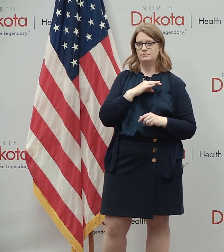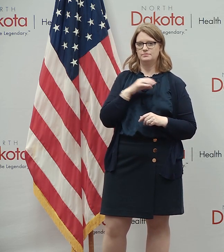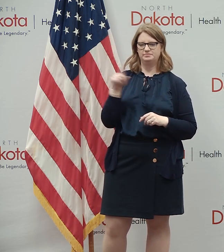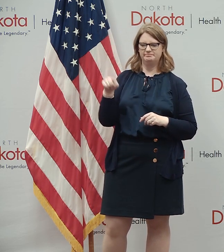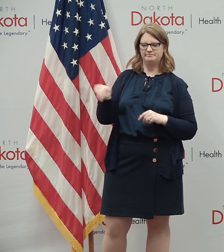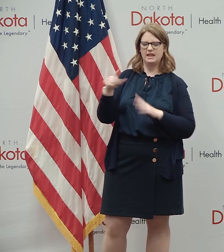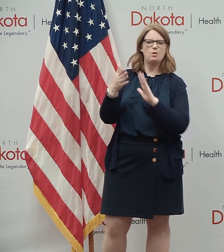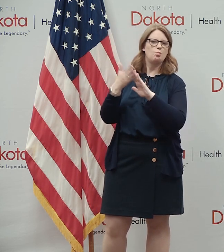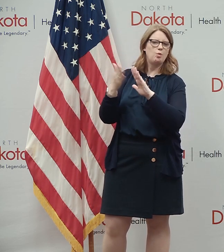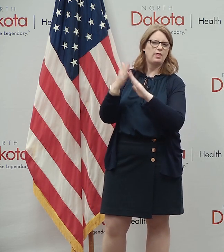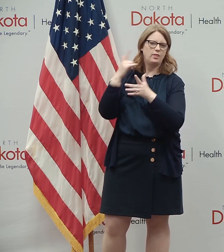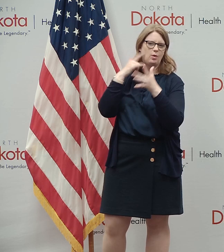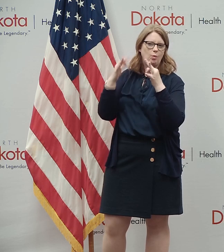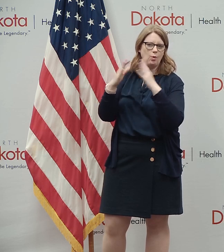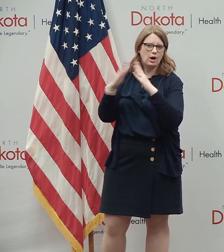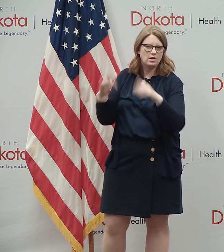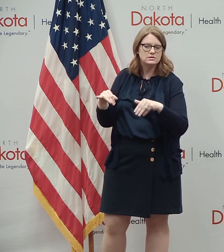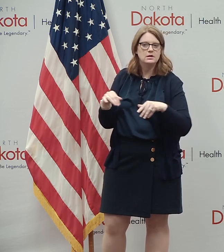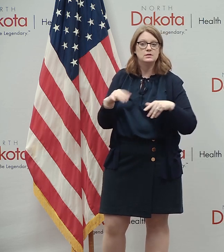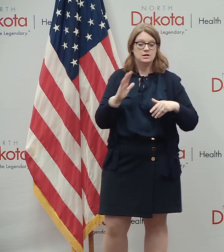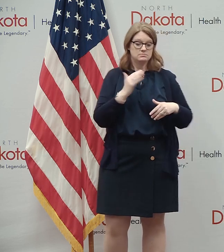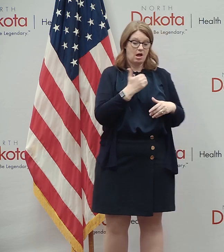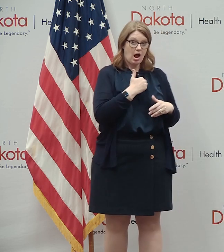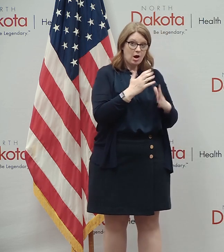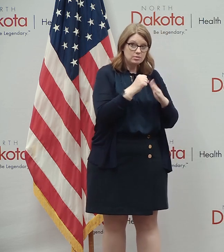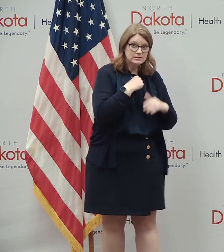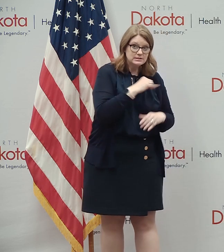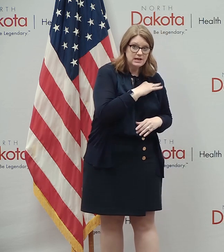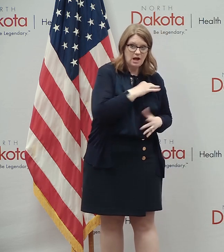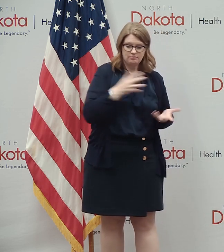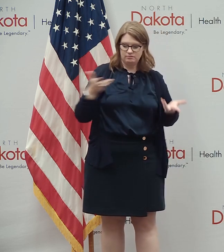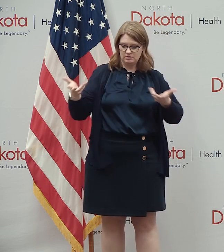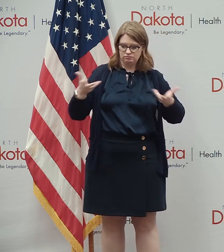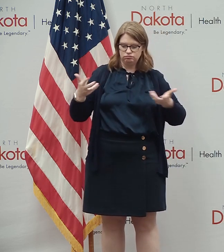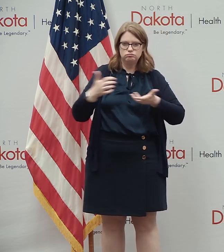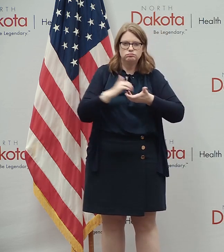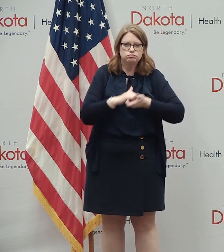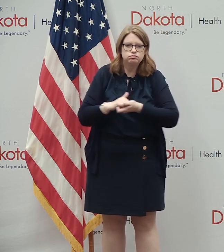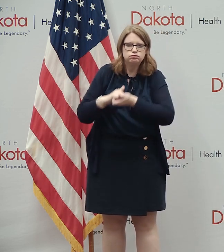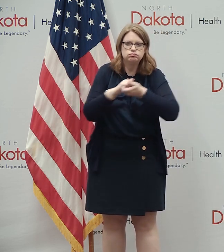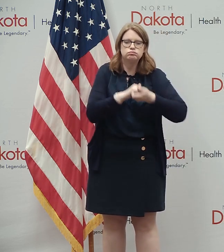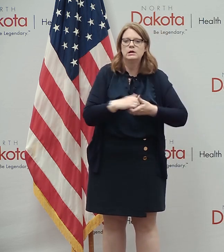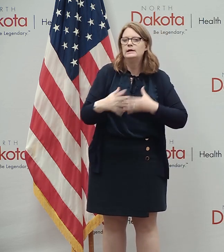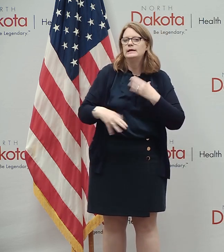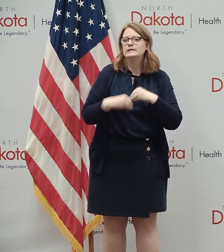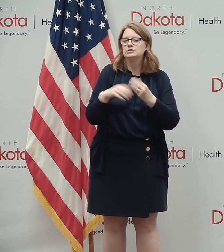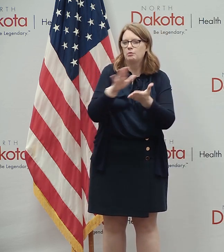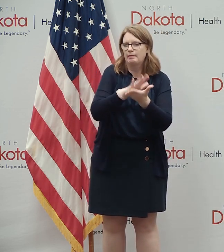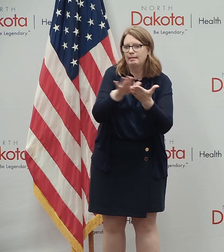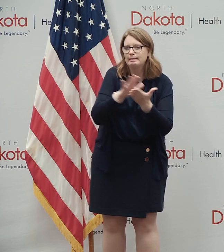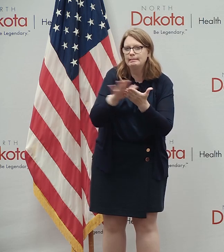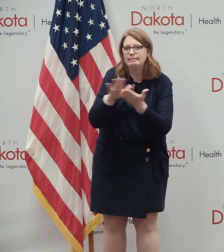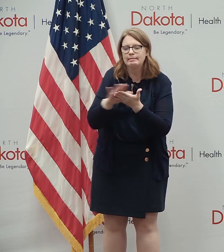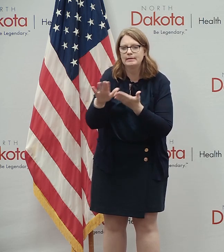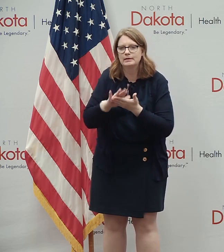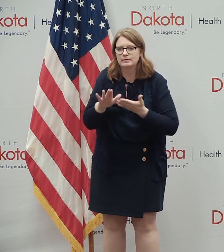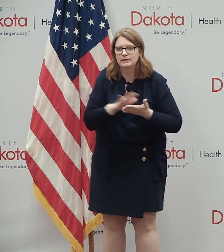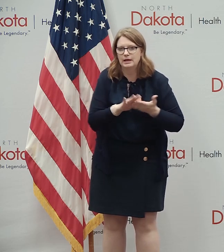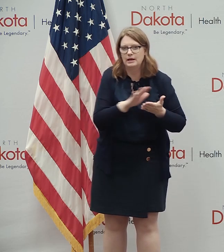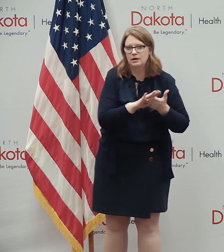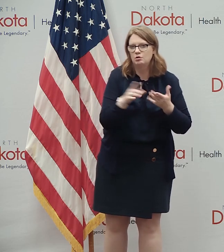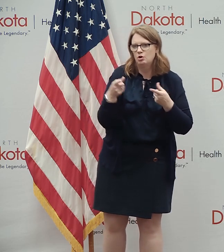the courthouses as well as our own staff to provide additional cleaning standards during our jury trial